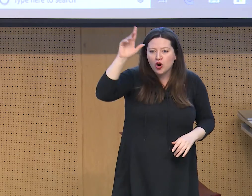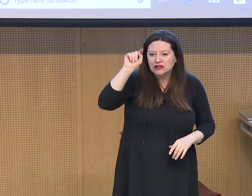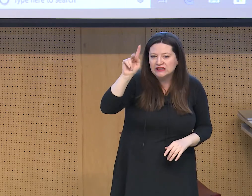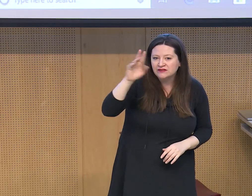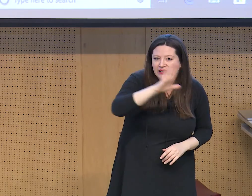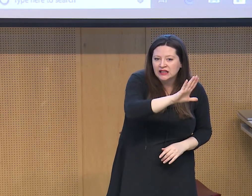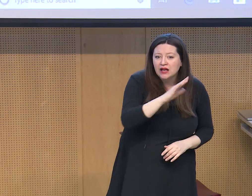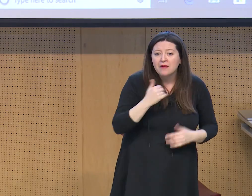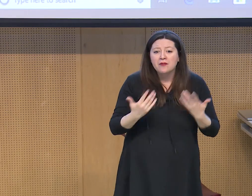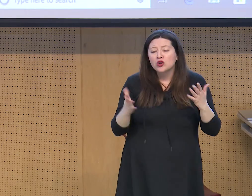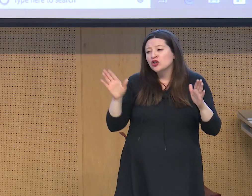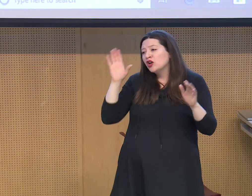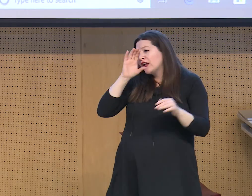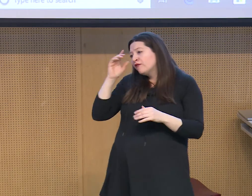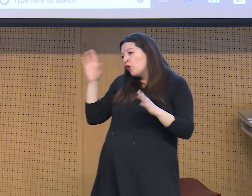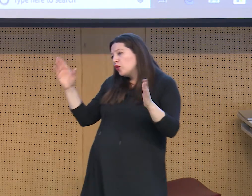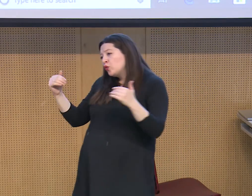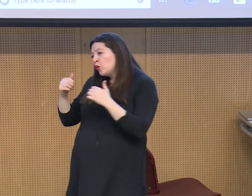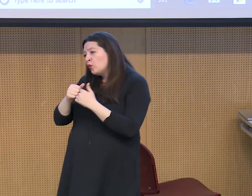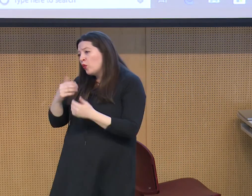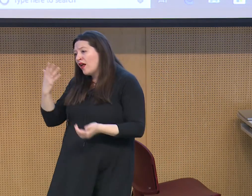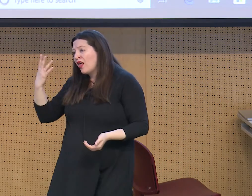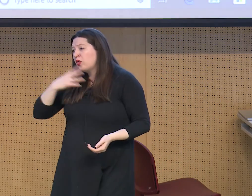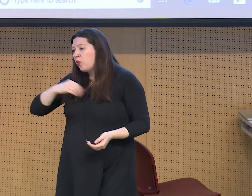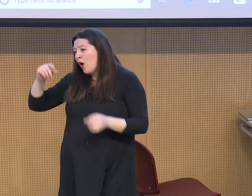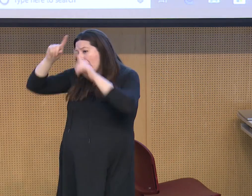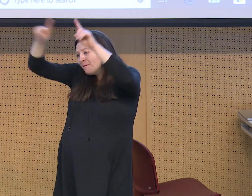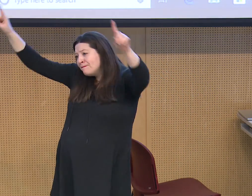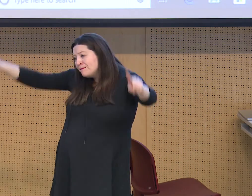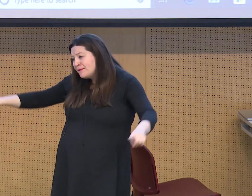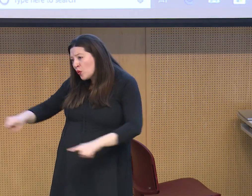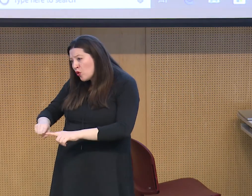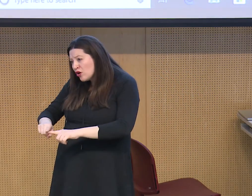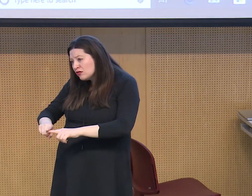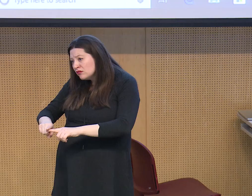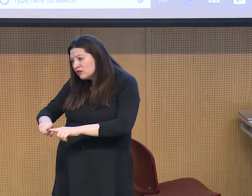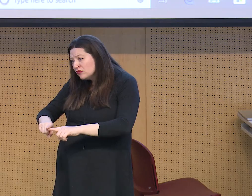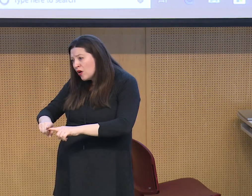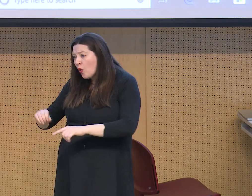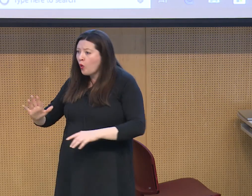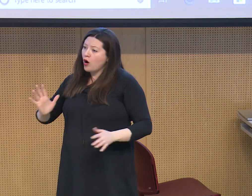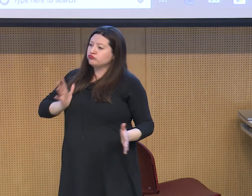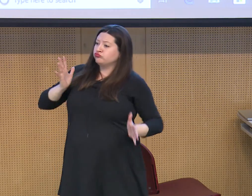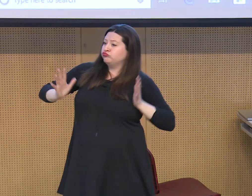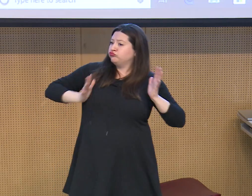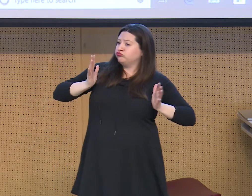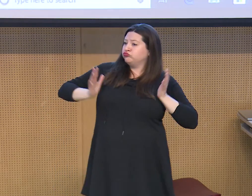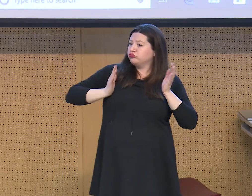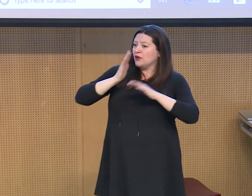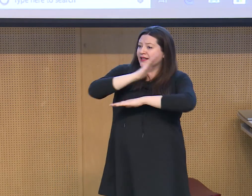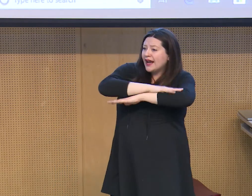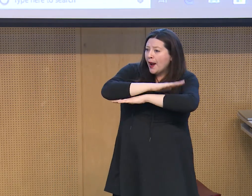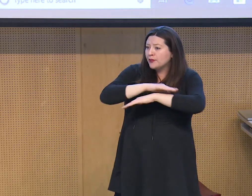in it. You don't want the traditional projectors. You want the smart TV set up. Or perhaps you're looking for a room that has a